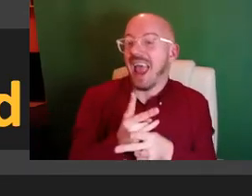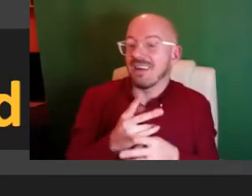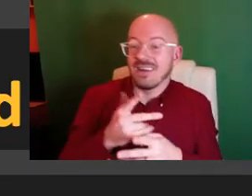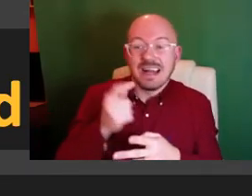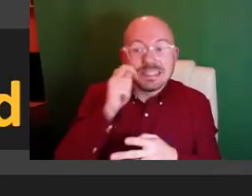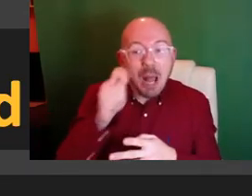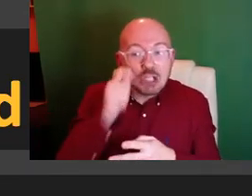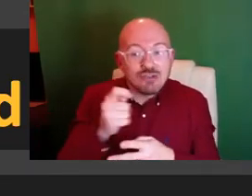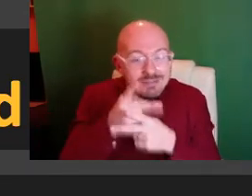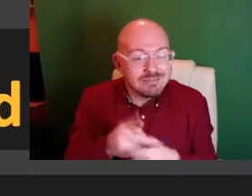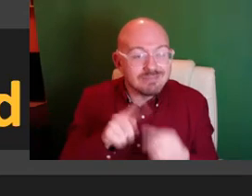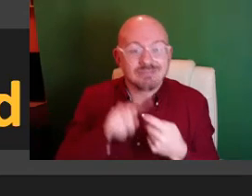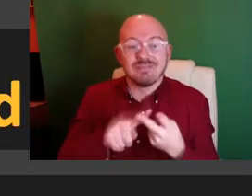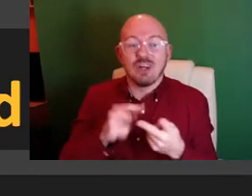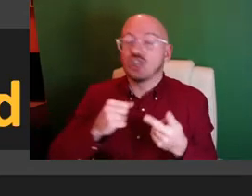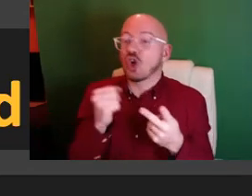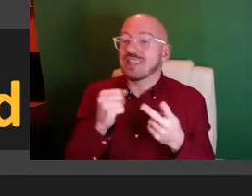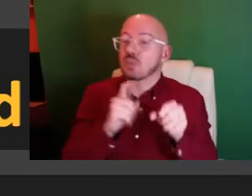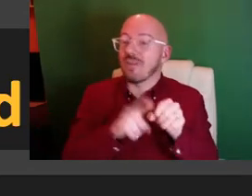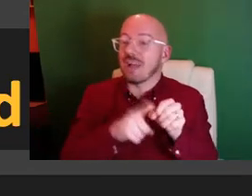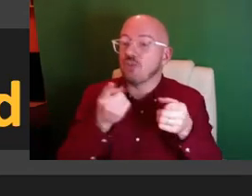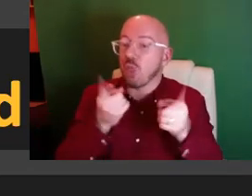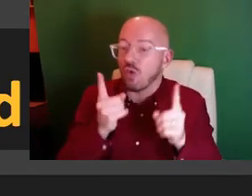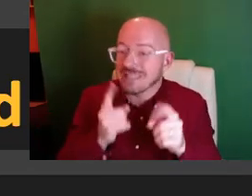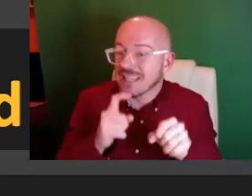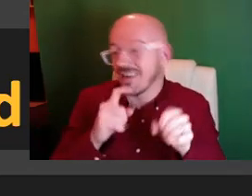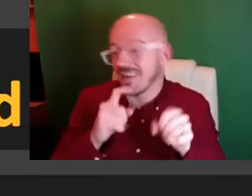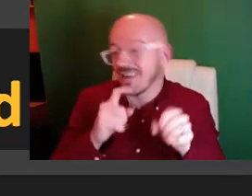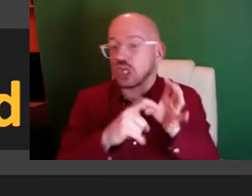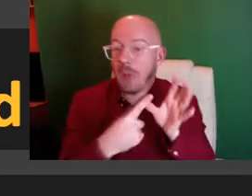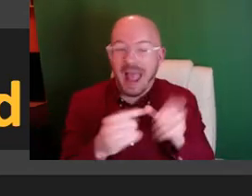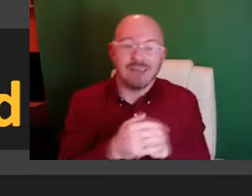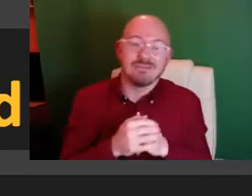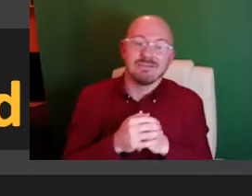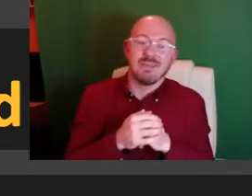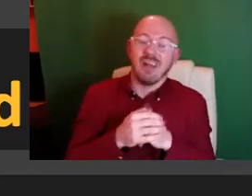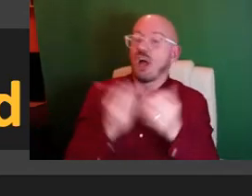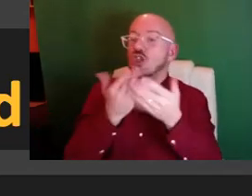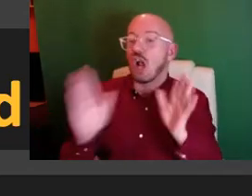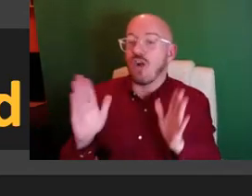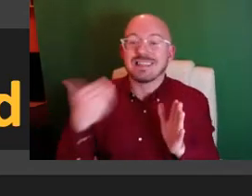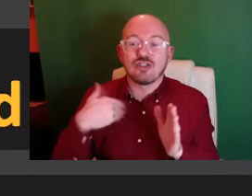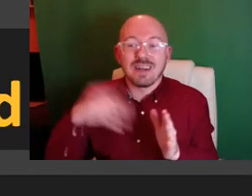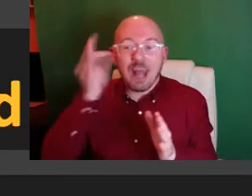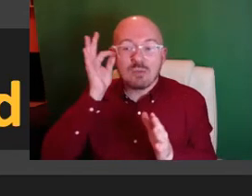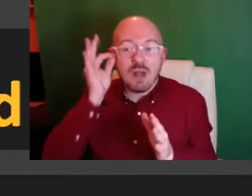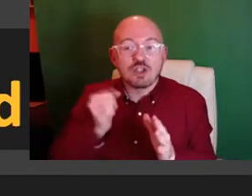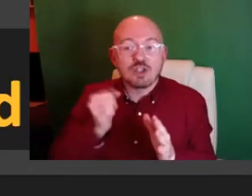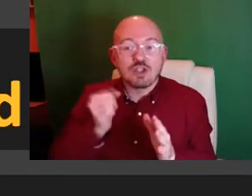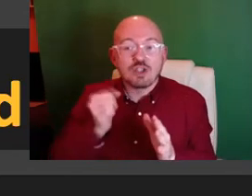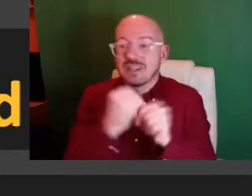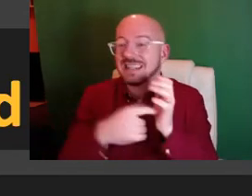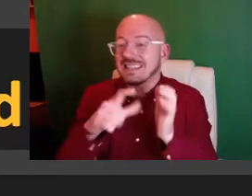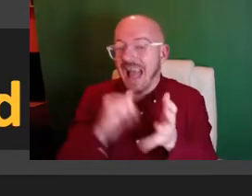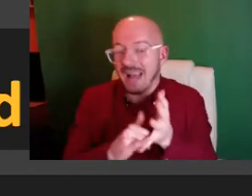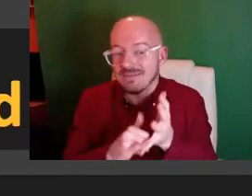And in Scotland the relevant public bodies include the Care Inspectorate, the Scottish Qualifications Authority, the General